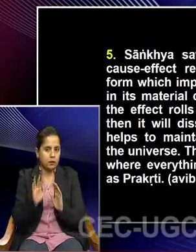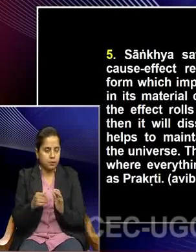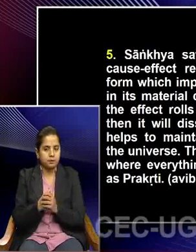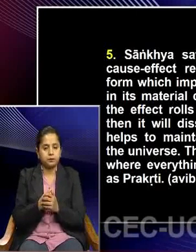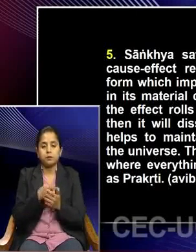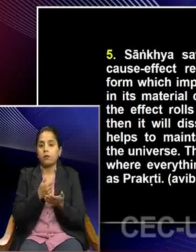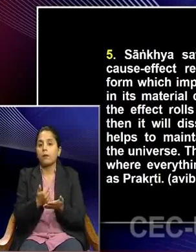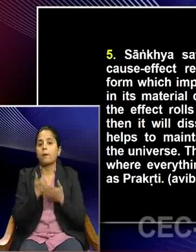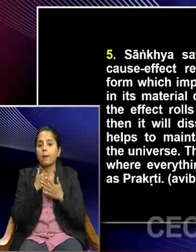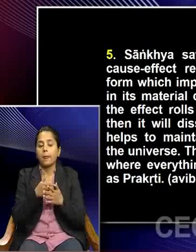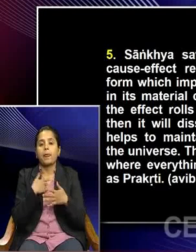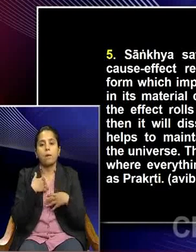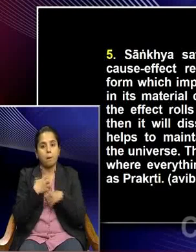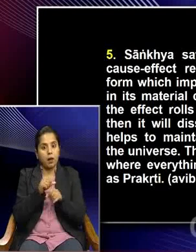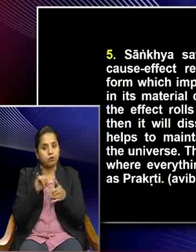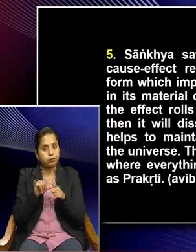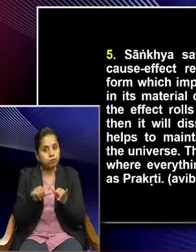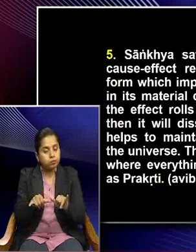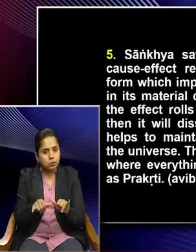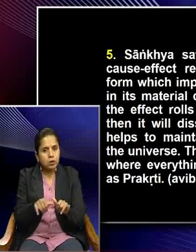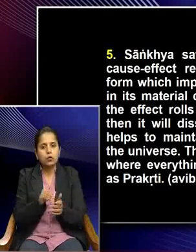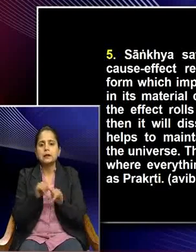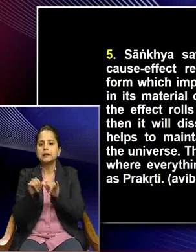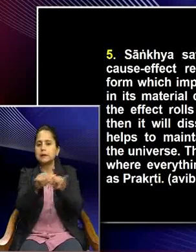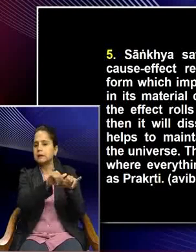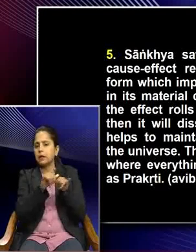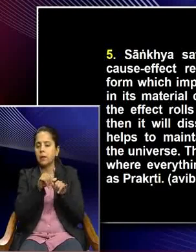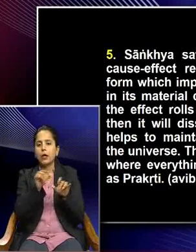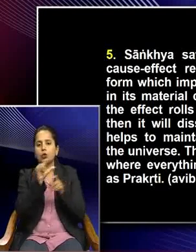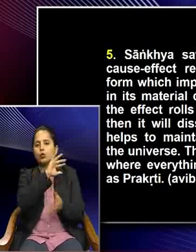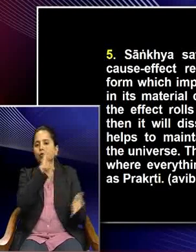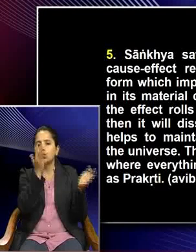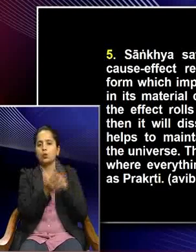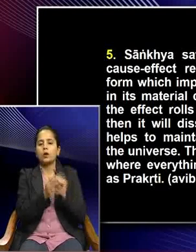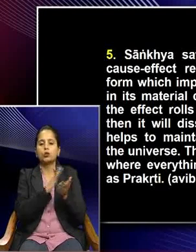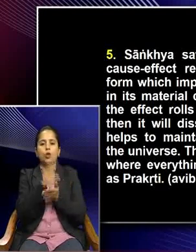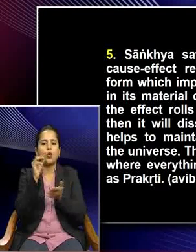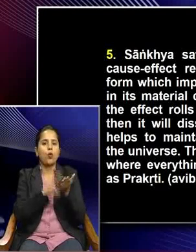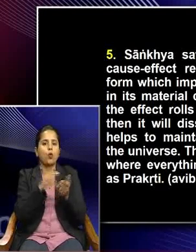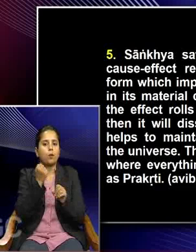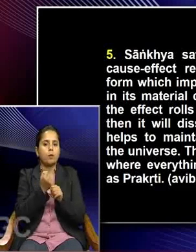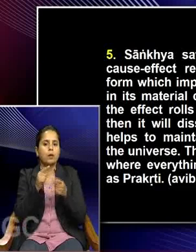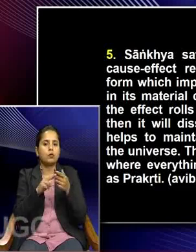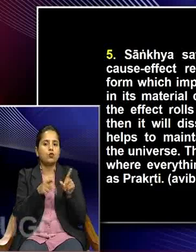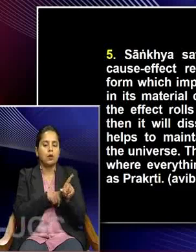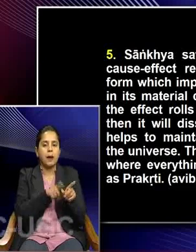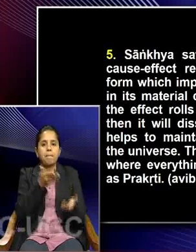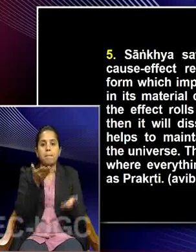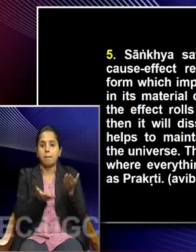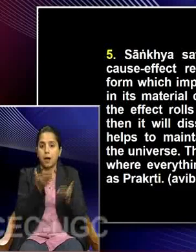This helps to maintain the homogeneity in the universe. So the